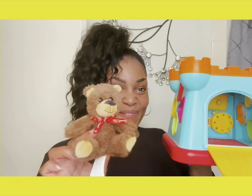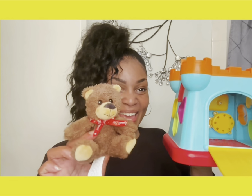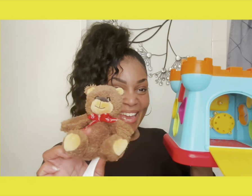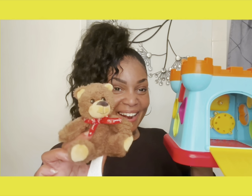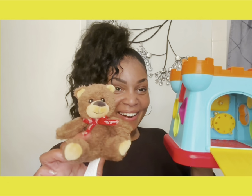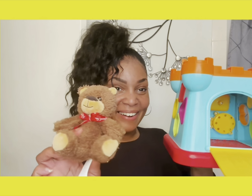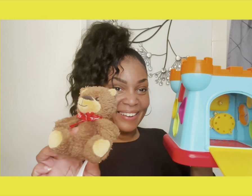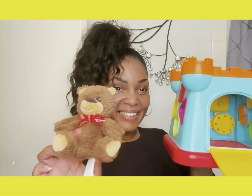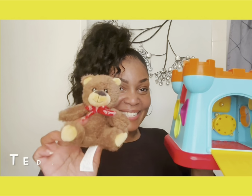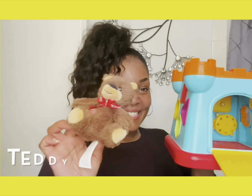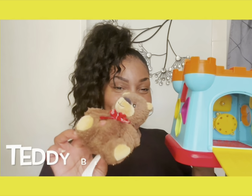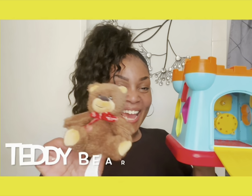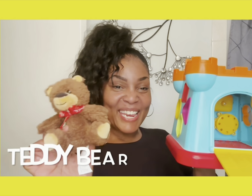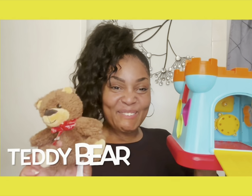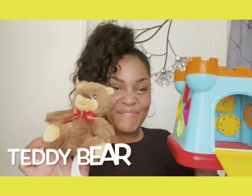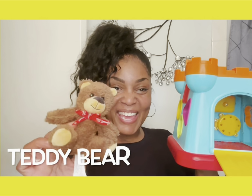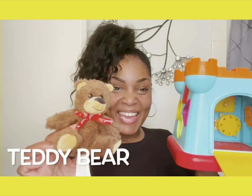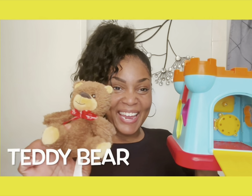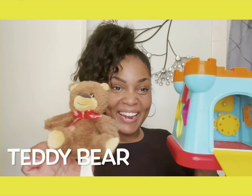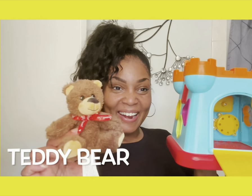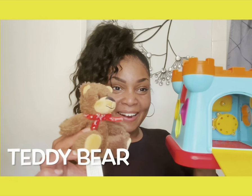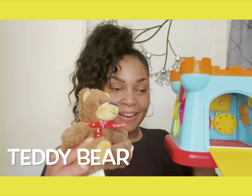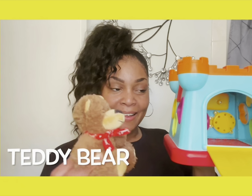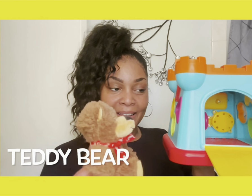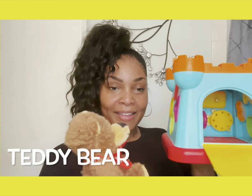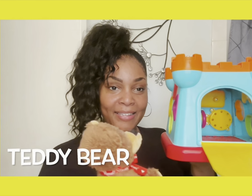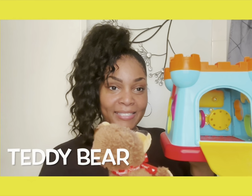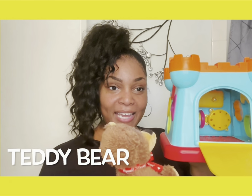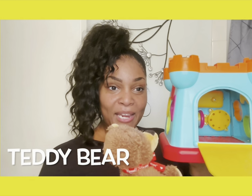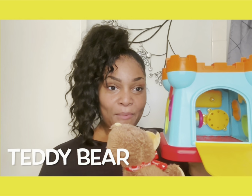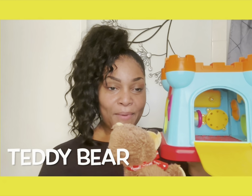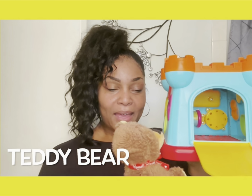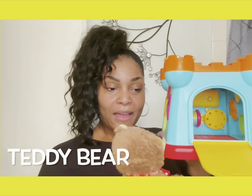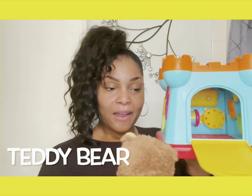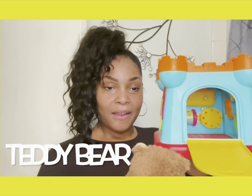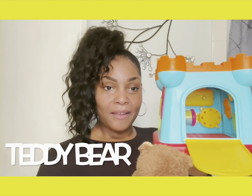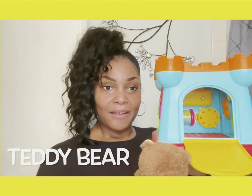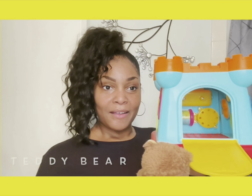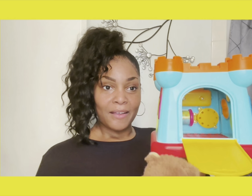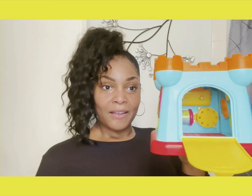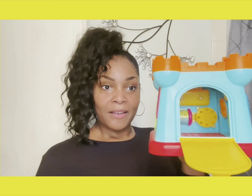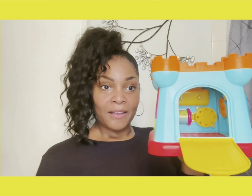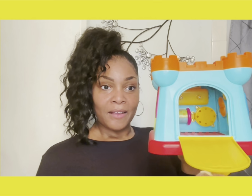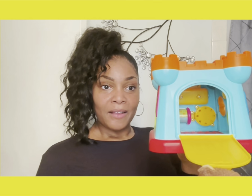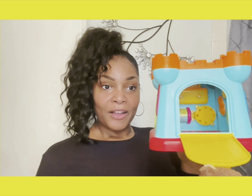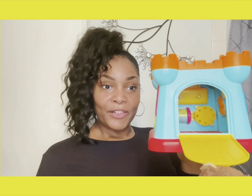Teddy bear. Teddy bear. Teddy bear.